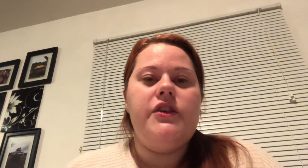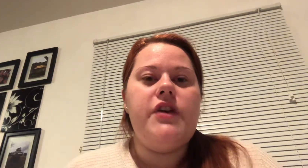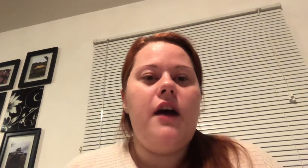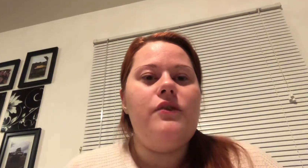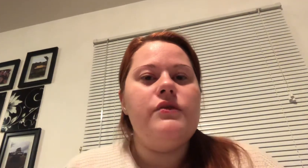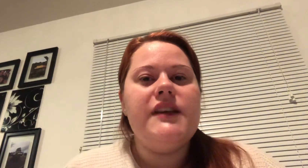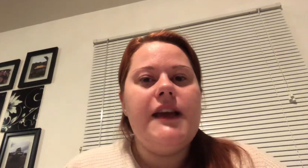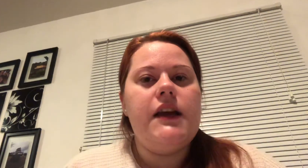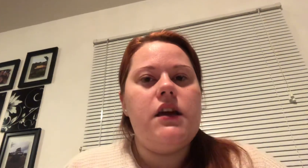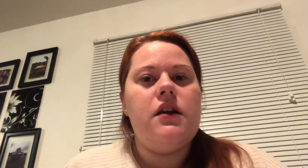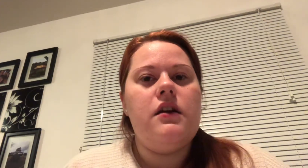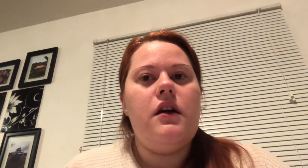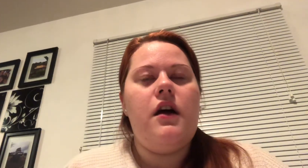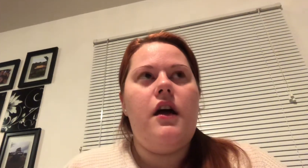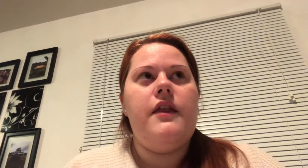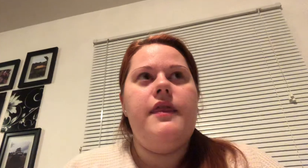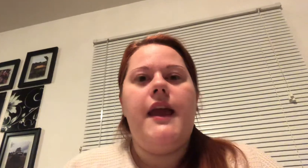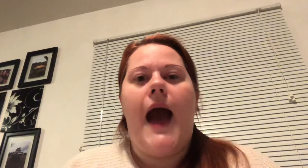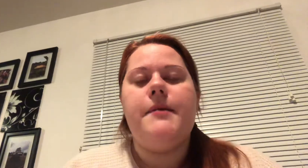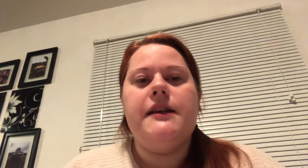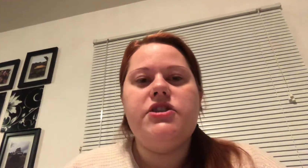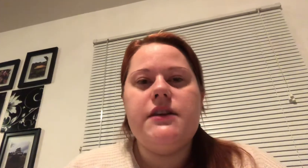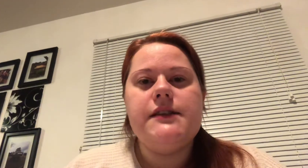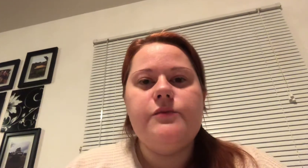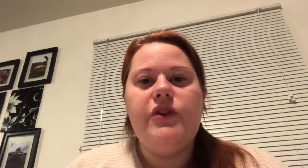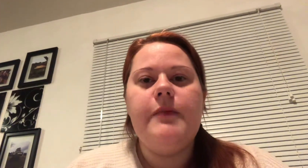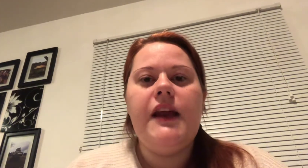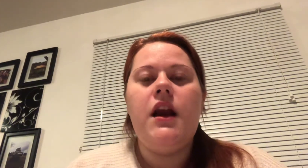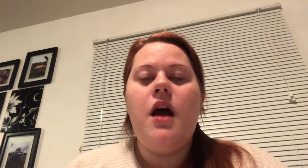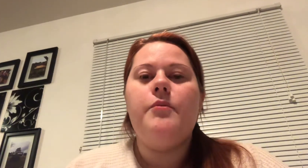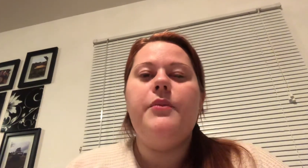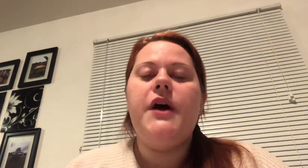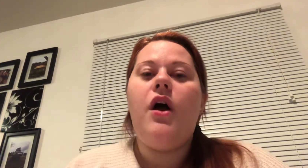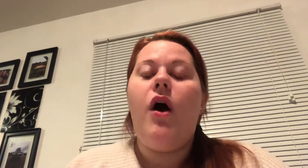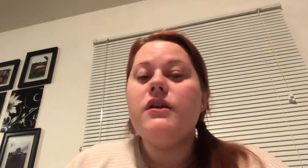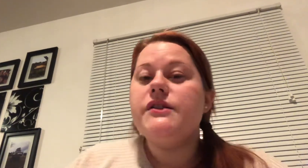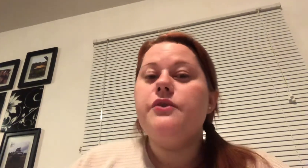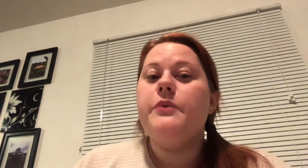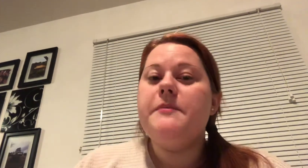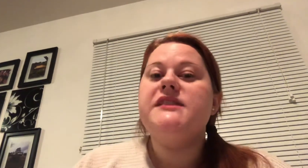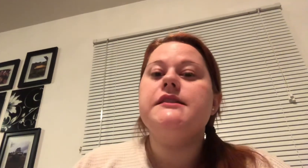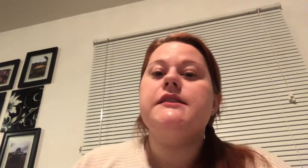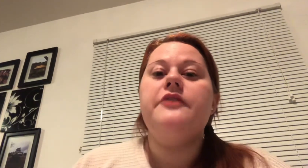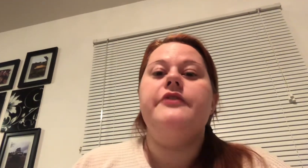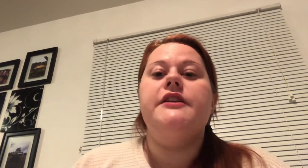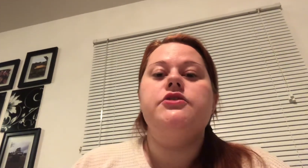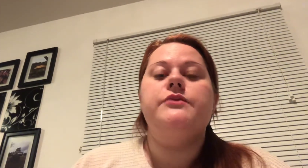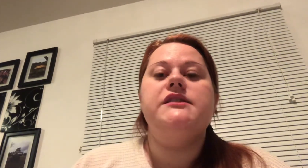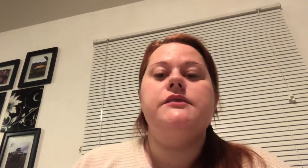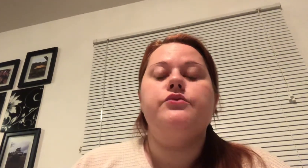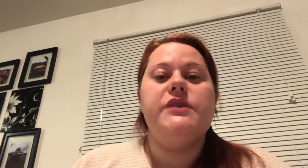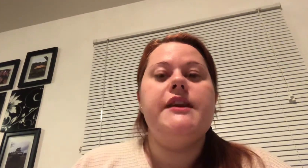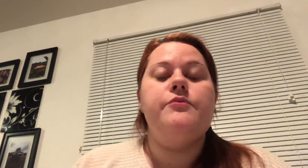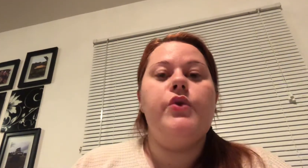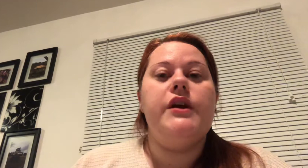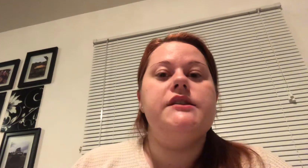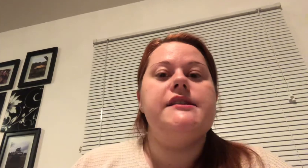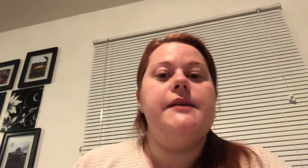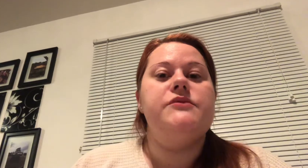not only the abolitionist movement, but also women's suffrage was really important to him